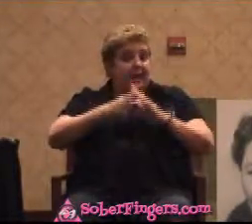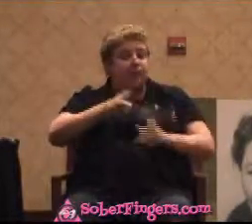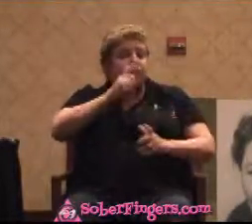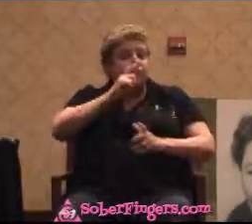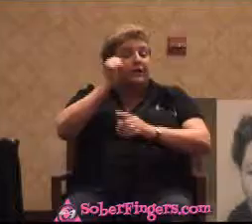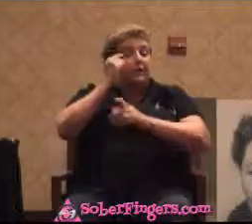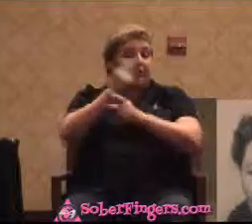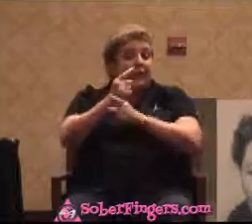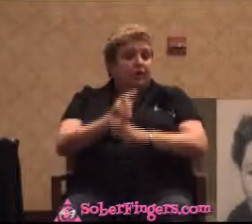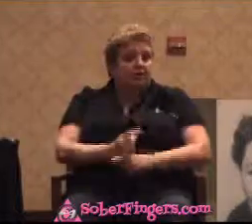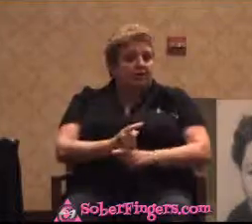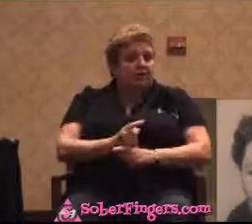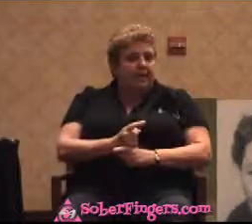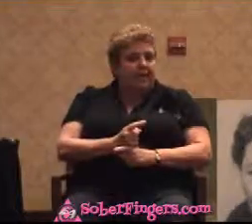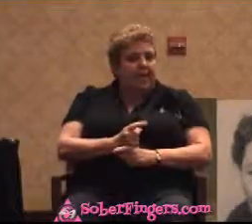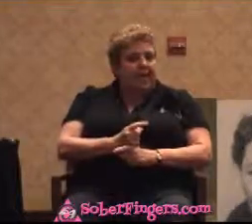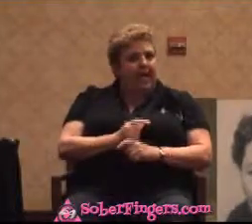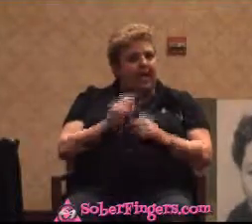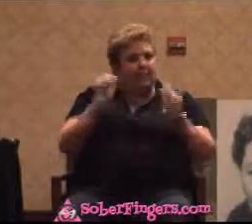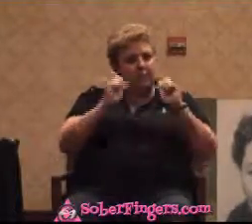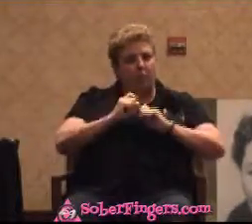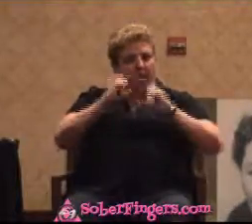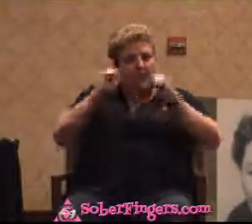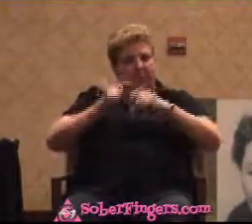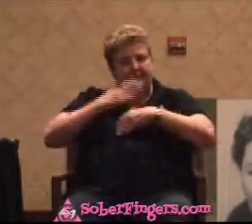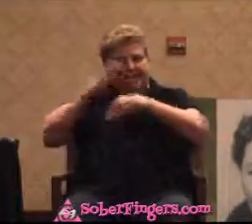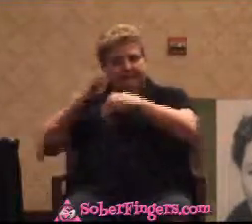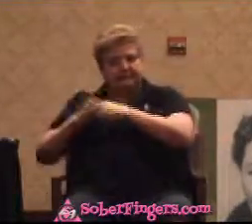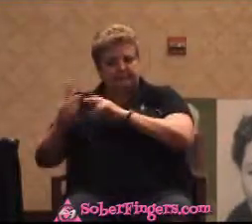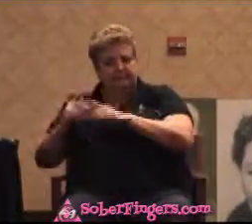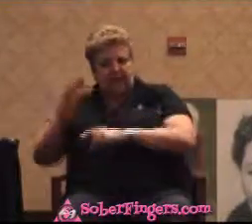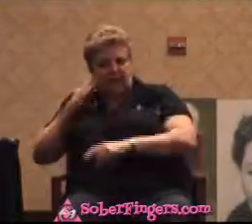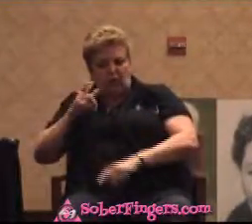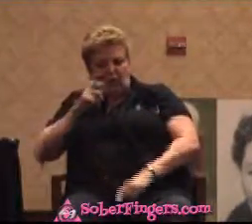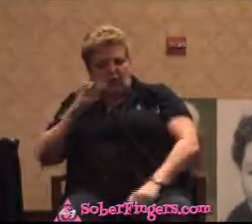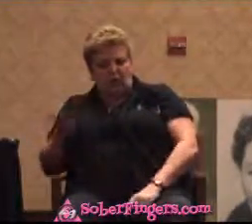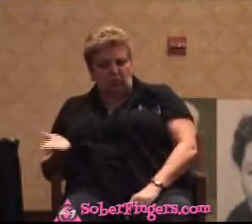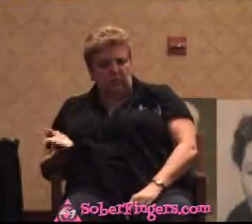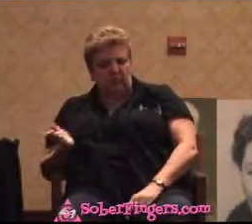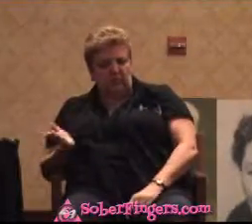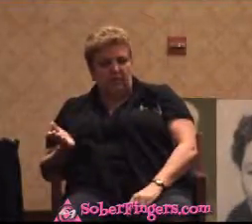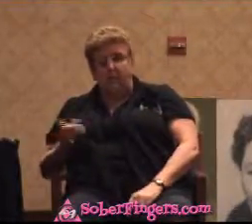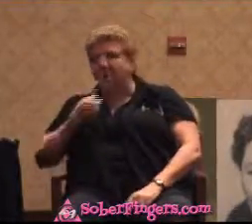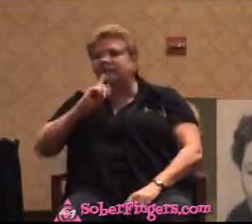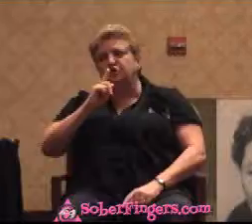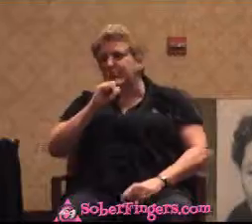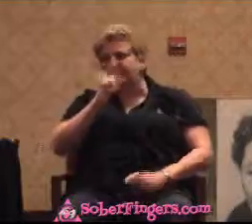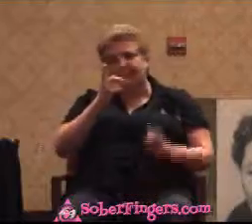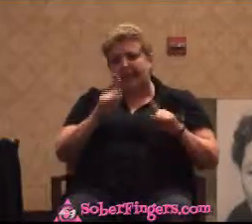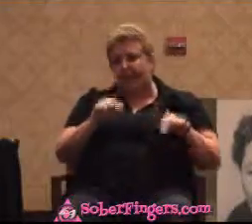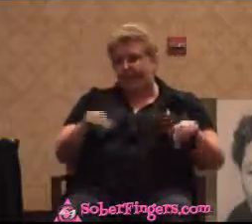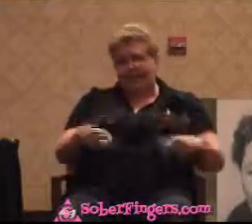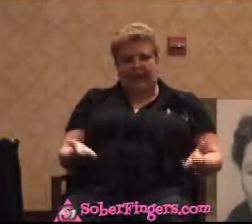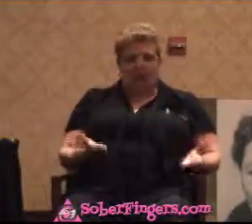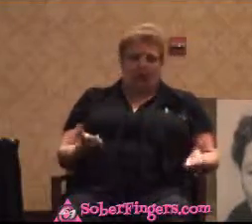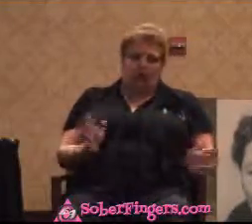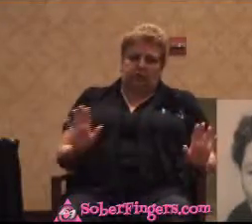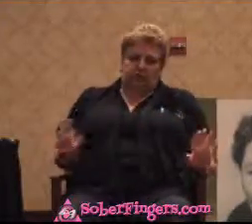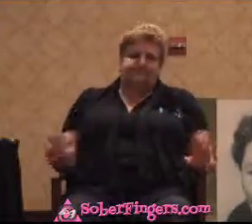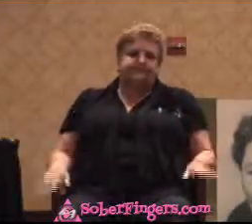began waking up next to people that I didn't know. I'm sure it doesn't happen here. And I began